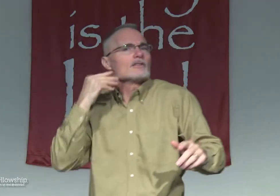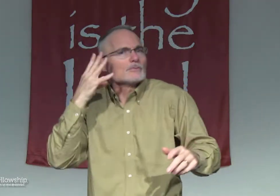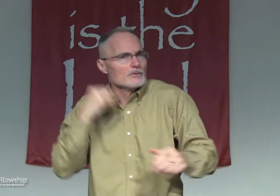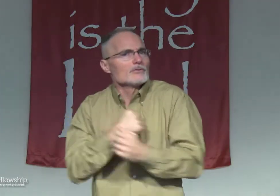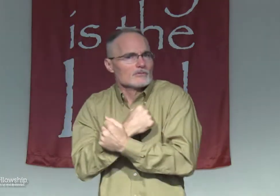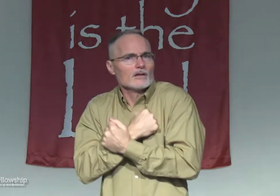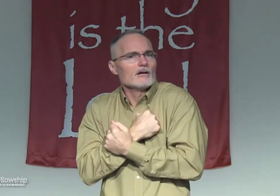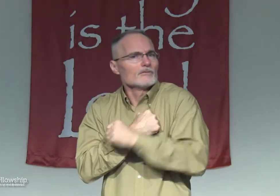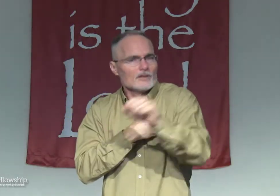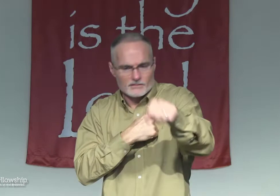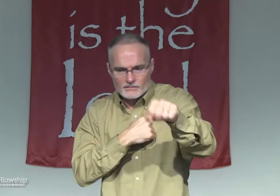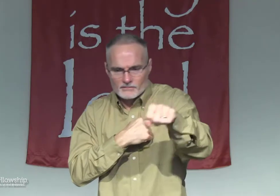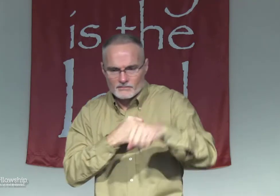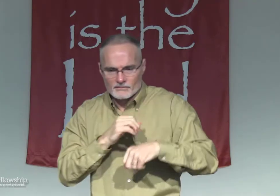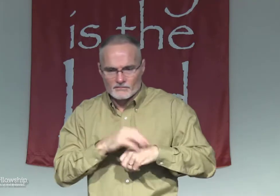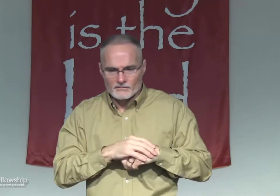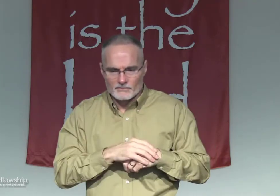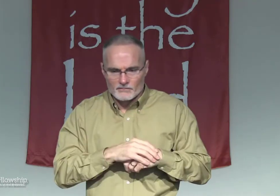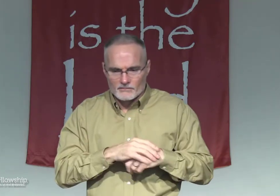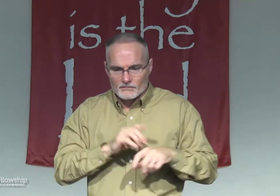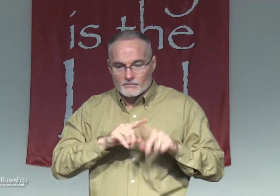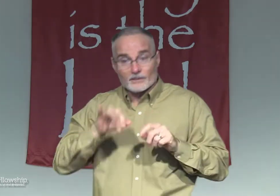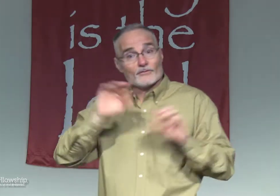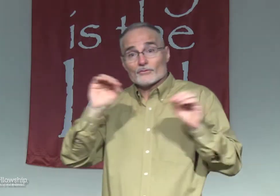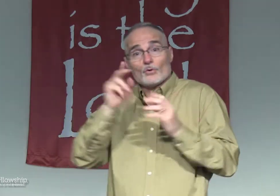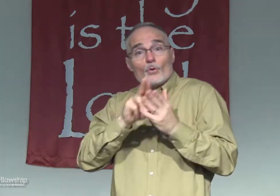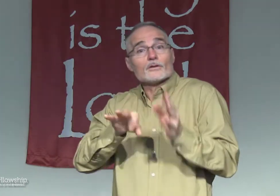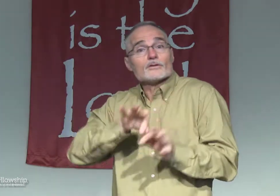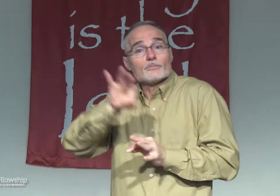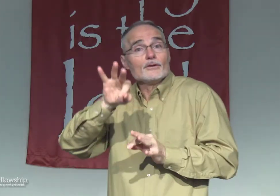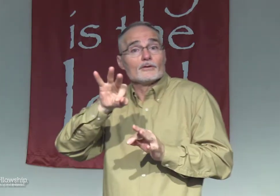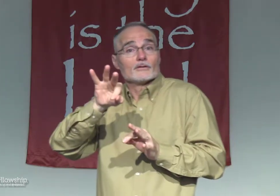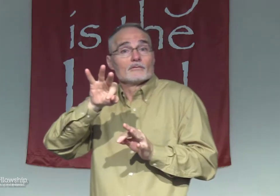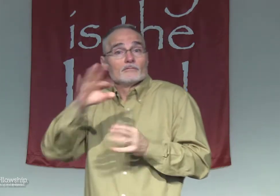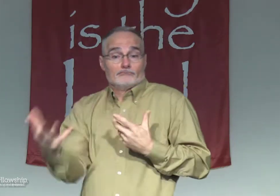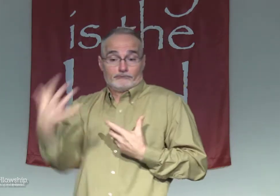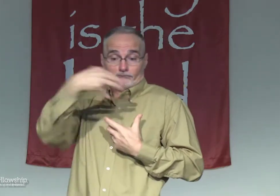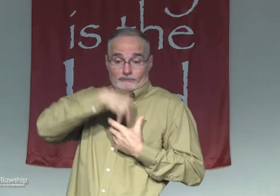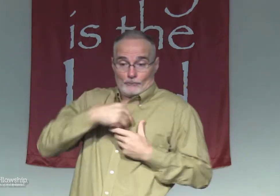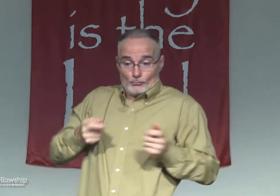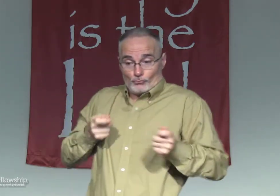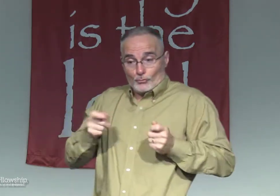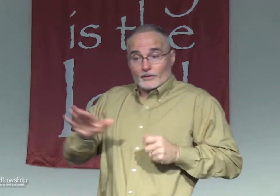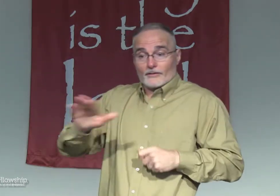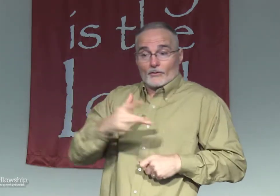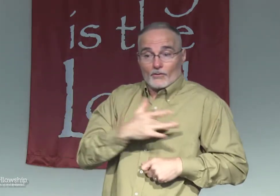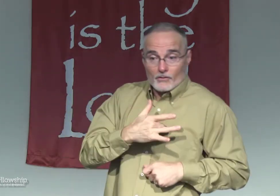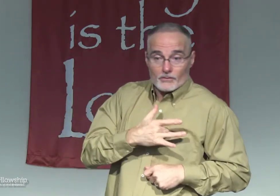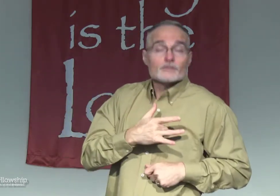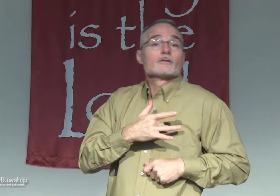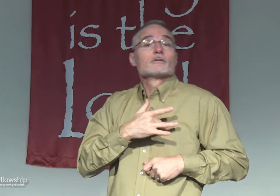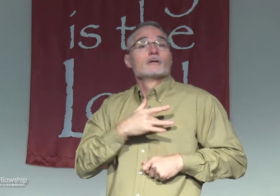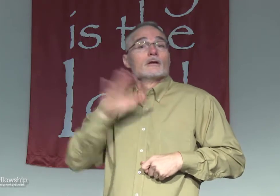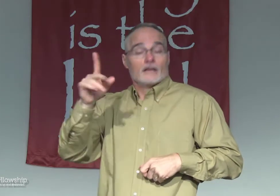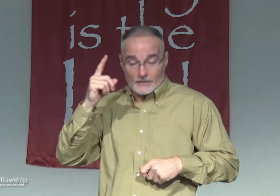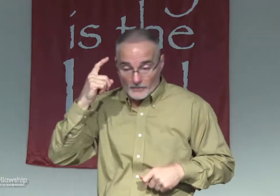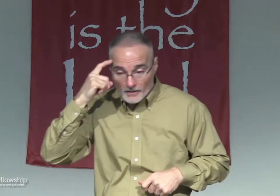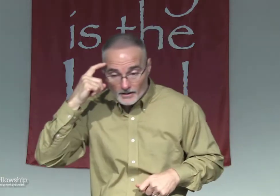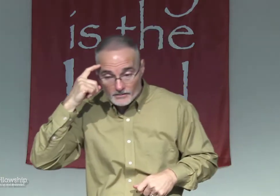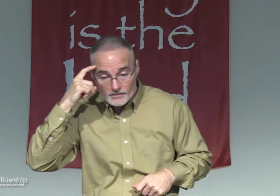God, but even if they don't know him, they can still experience it, even without the Holy Spirit in their hearts, ruling